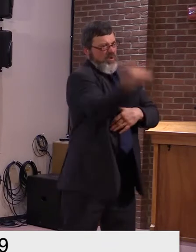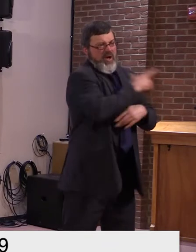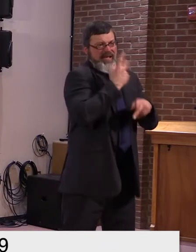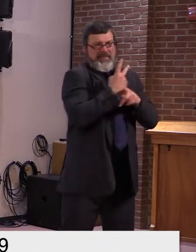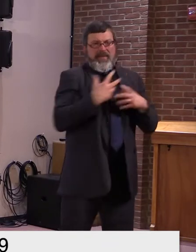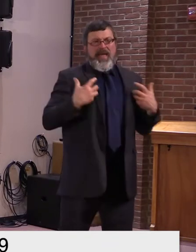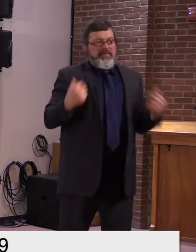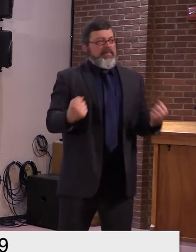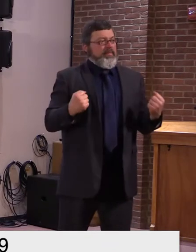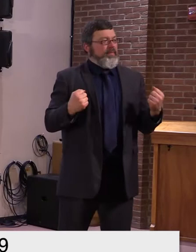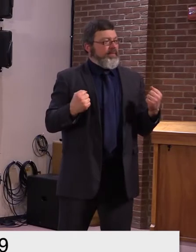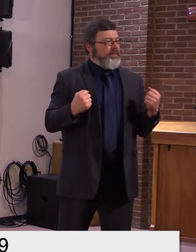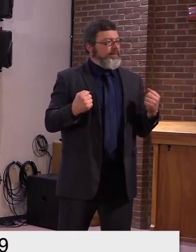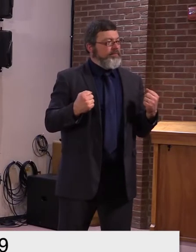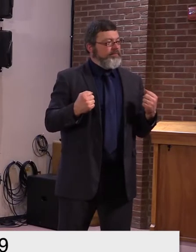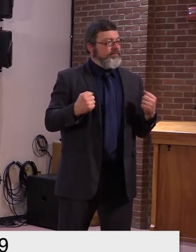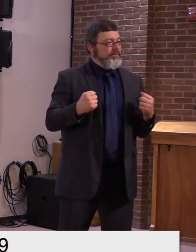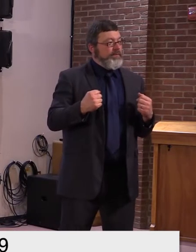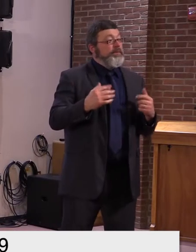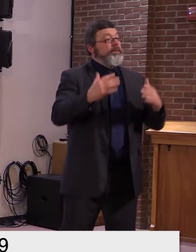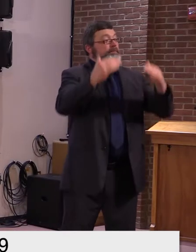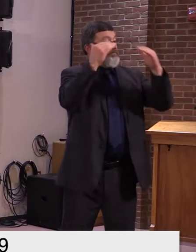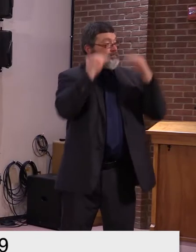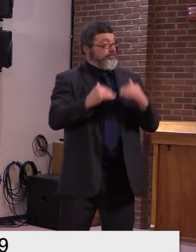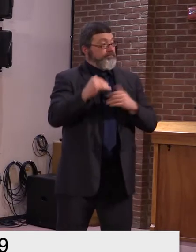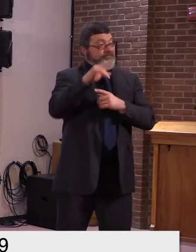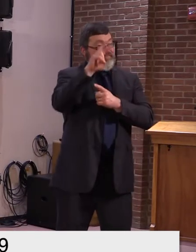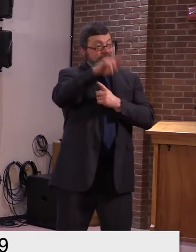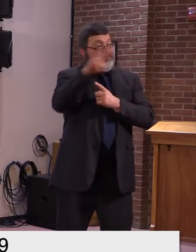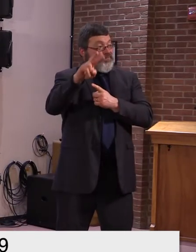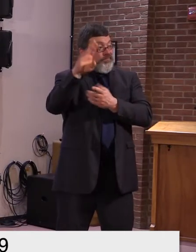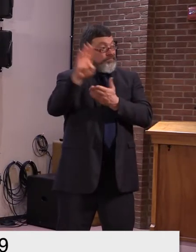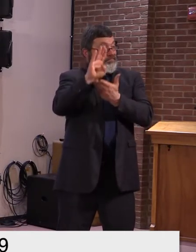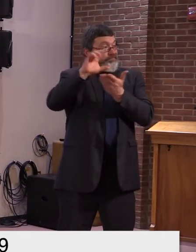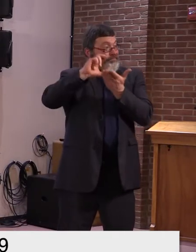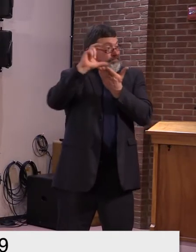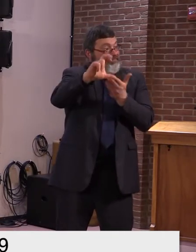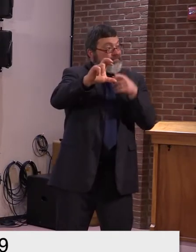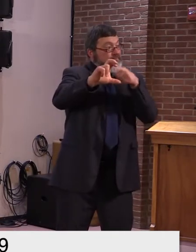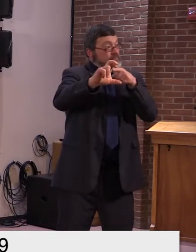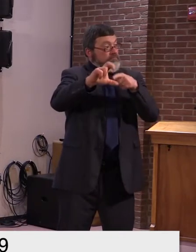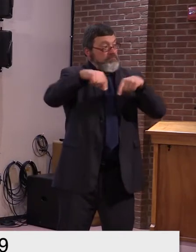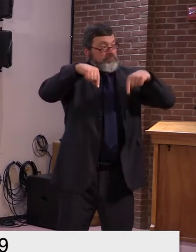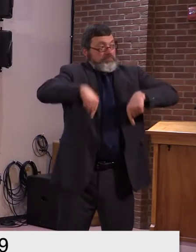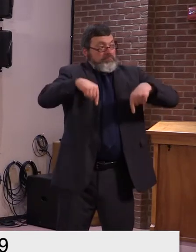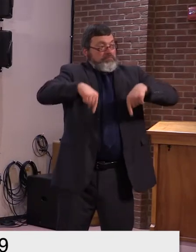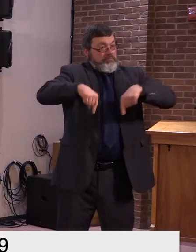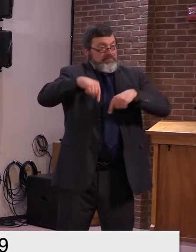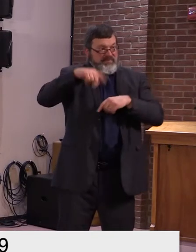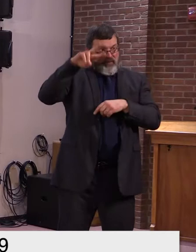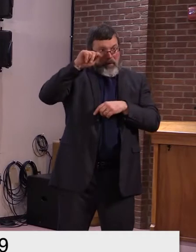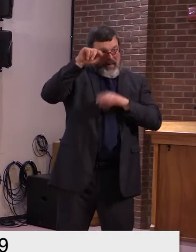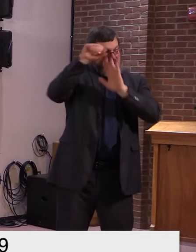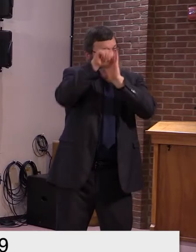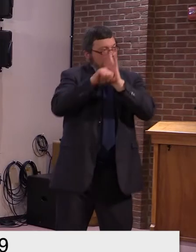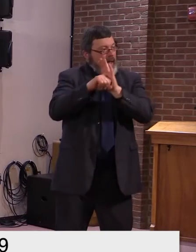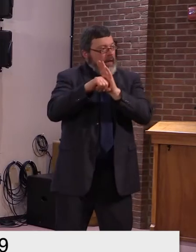There's $22 billion for states to institute, as we've been doing, testing, tracing, and mitigation practices.